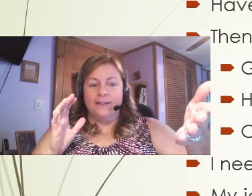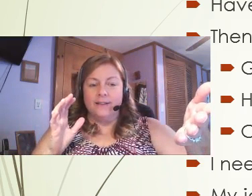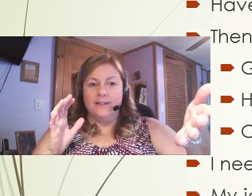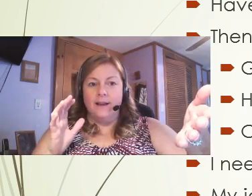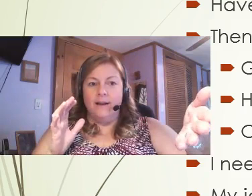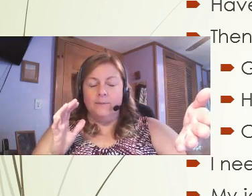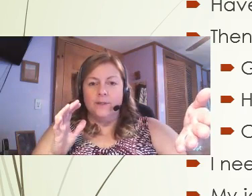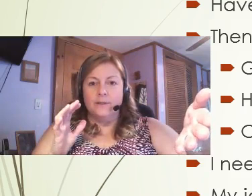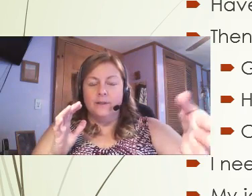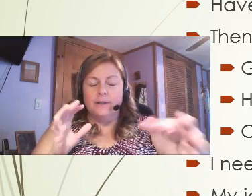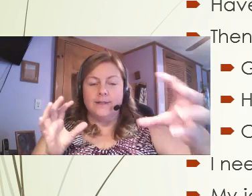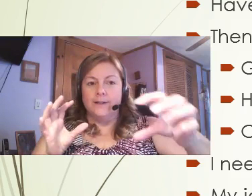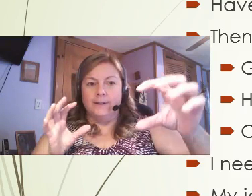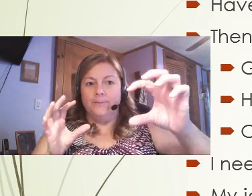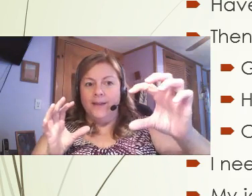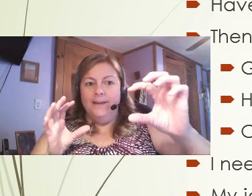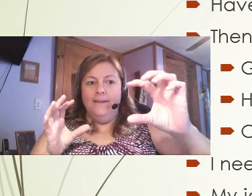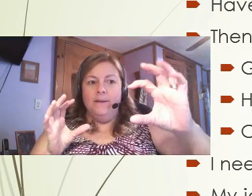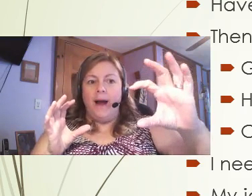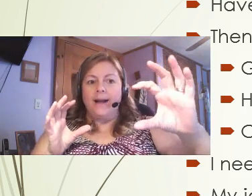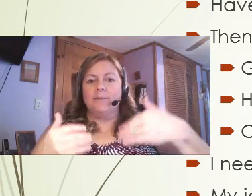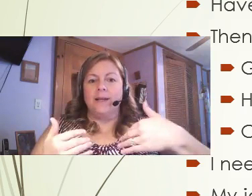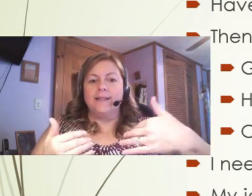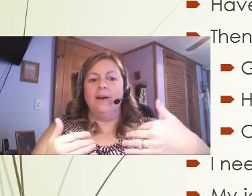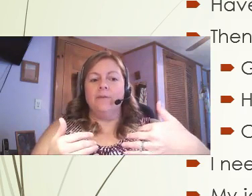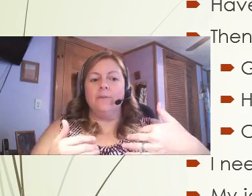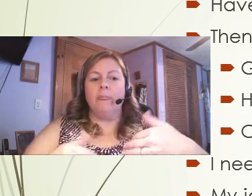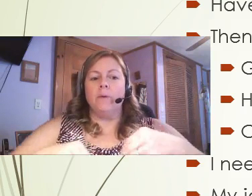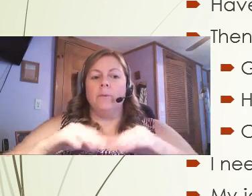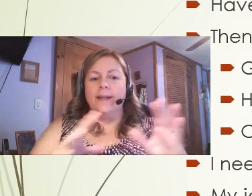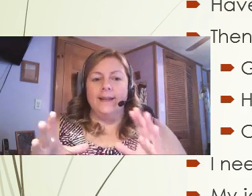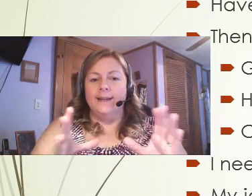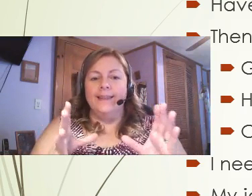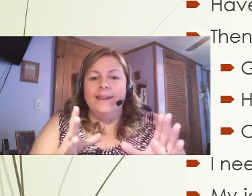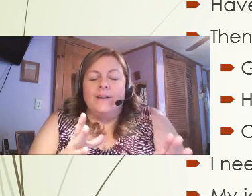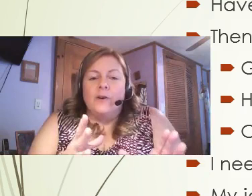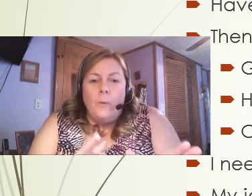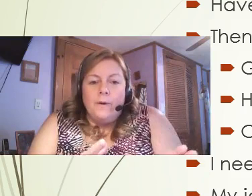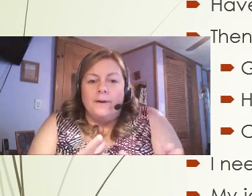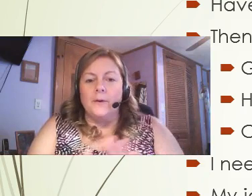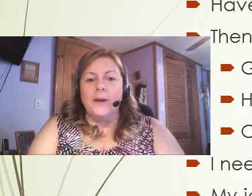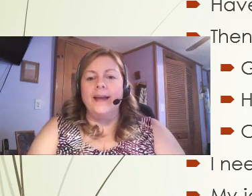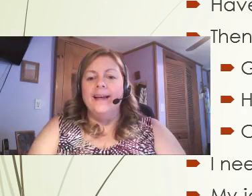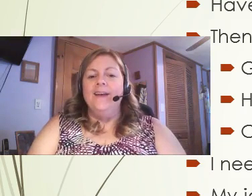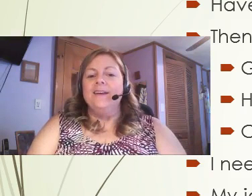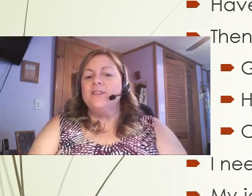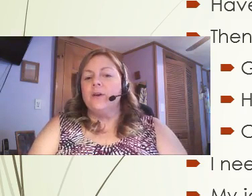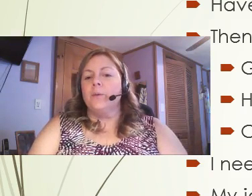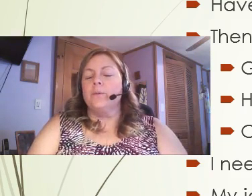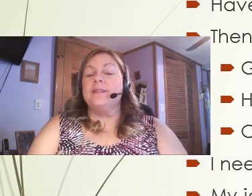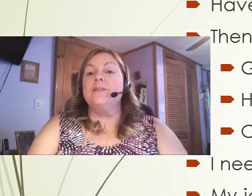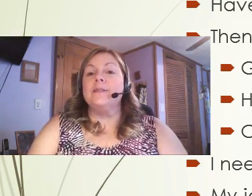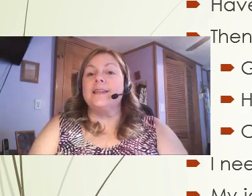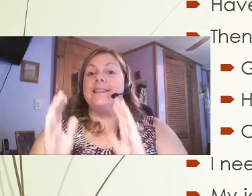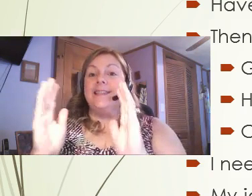the this little box of myself right in their corner. Okay, so